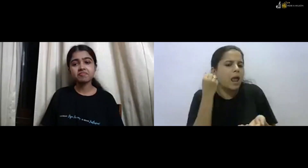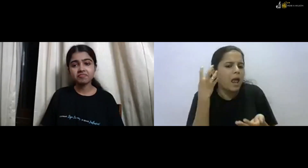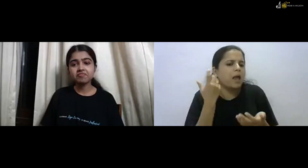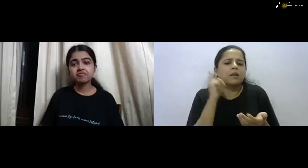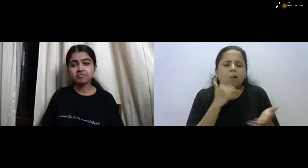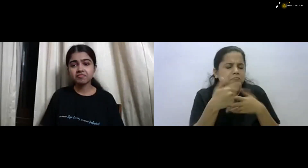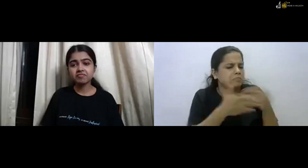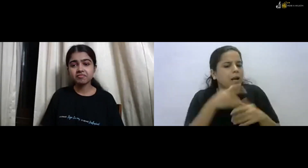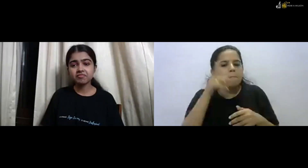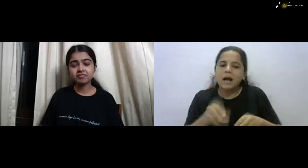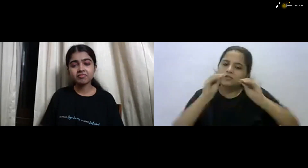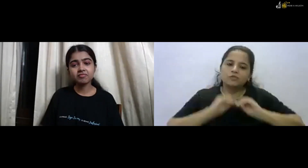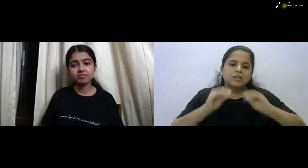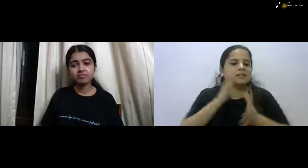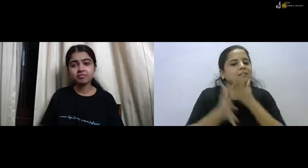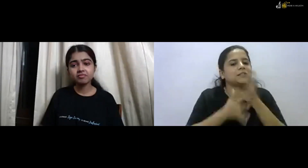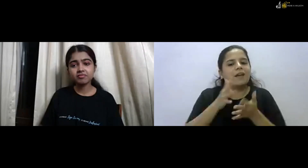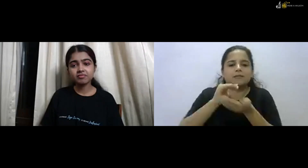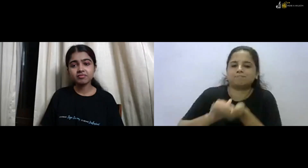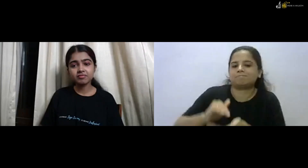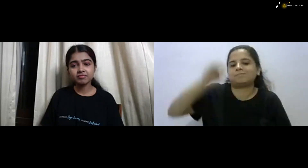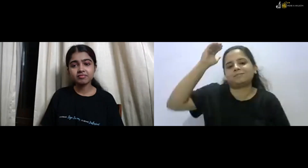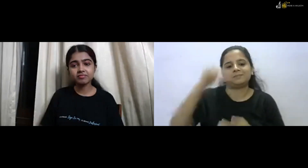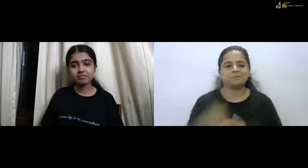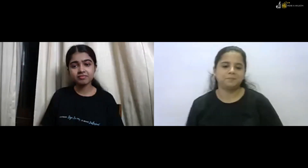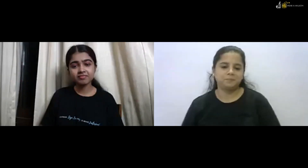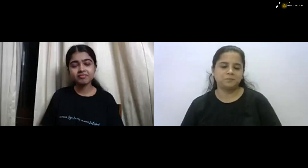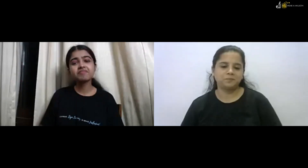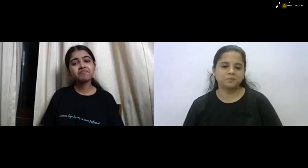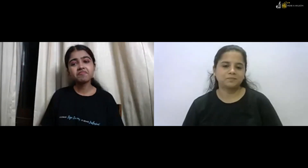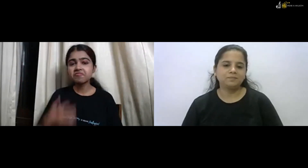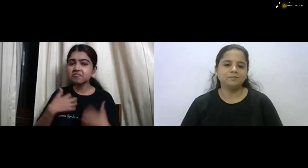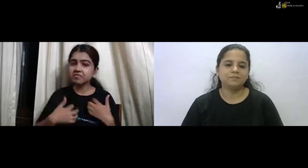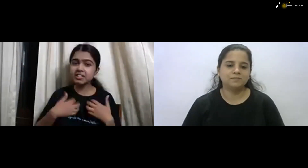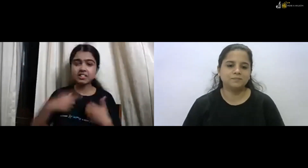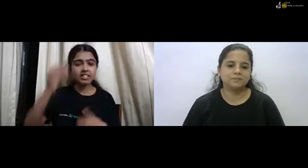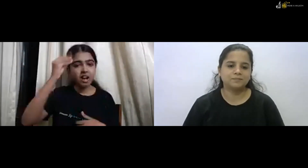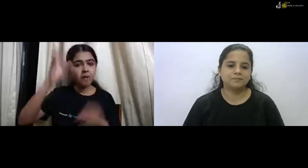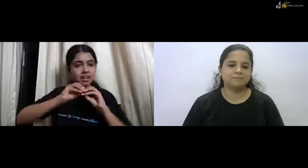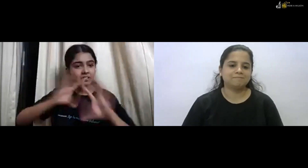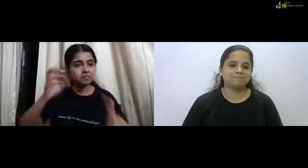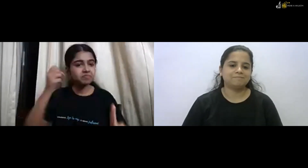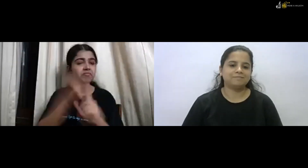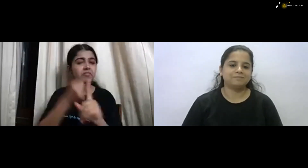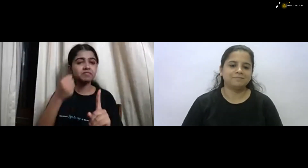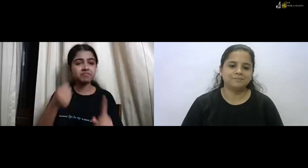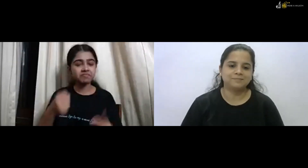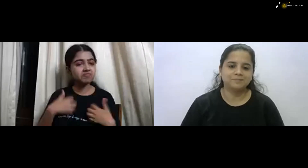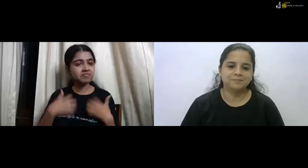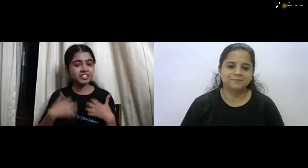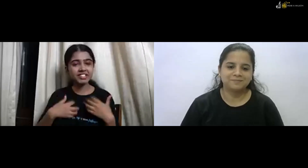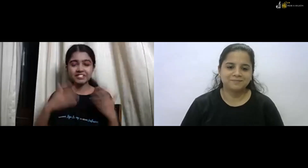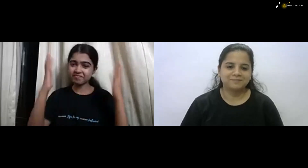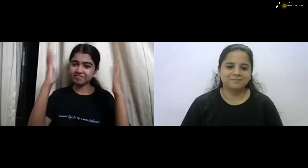that basically if your child is hearing or deaf, it doesn't matter, but you should definitely teach sign language to your child. Oh, Muskan